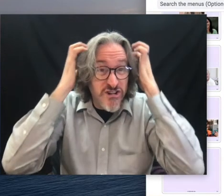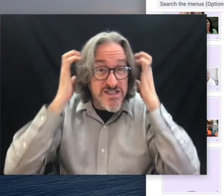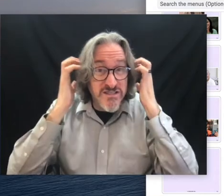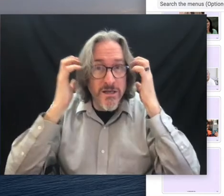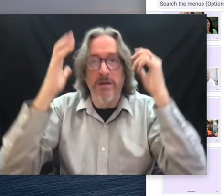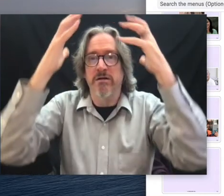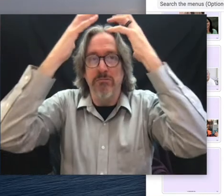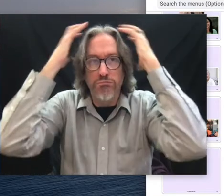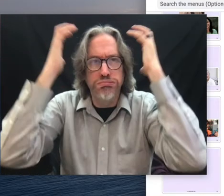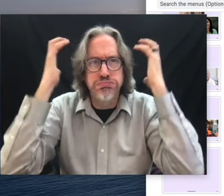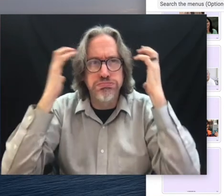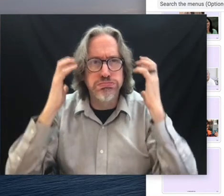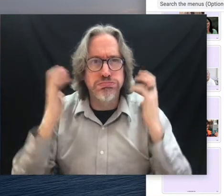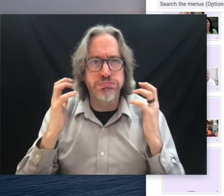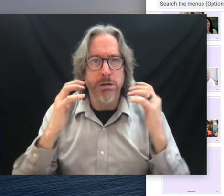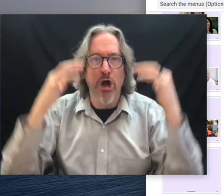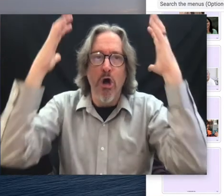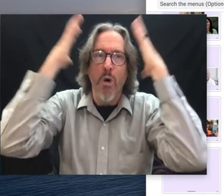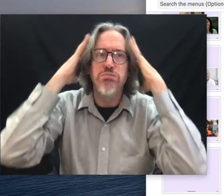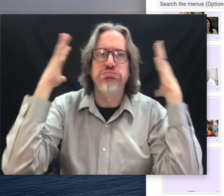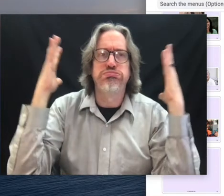Tight curls,